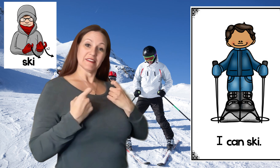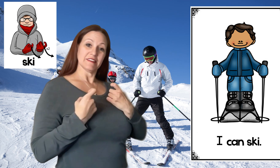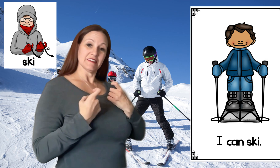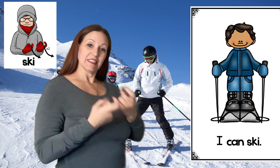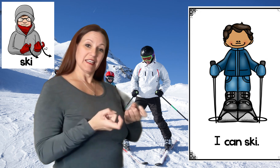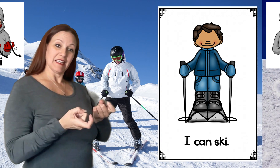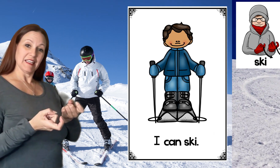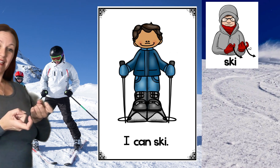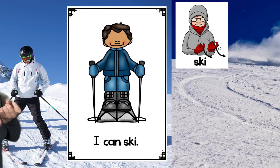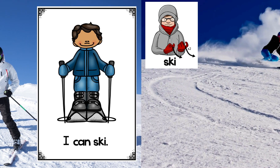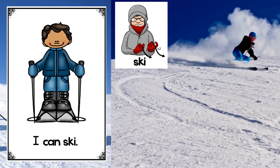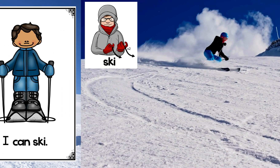I can ski.